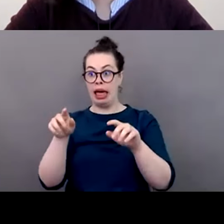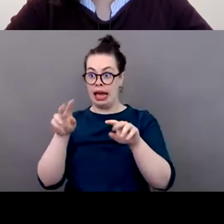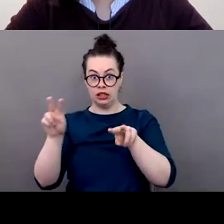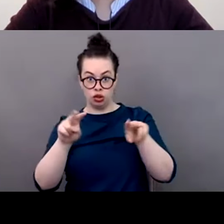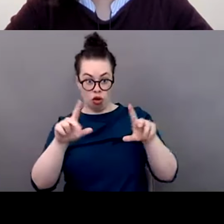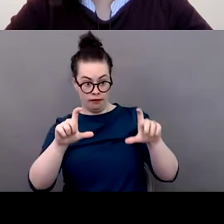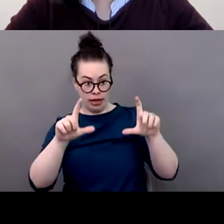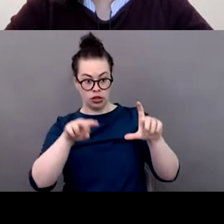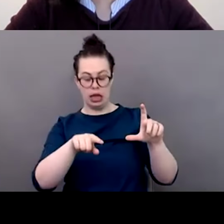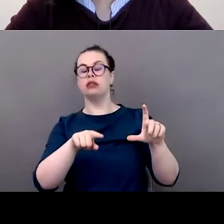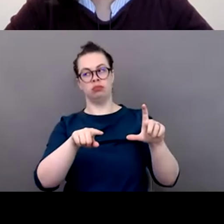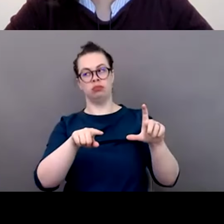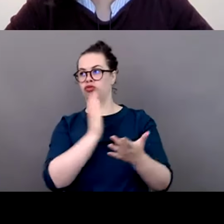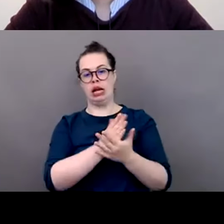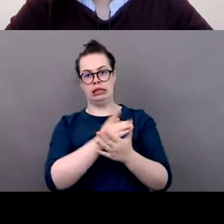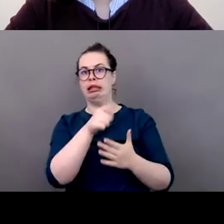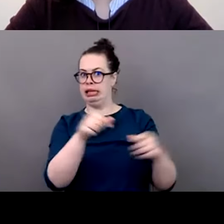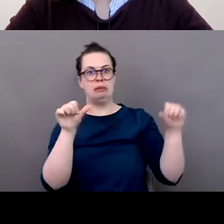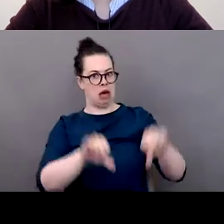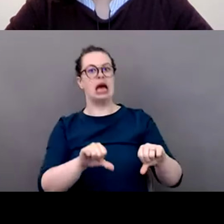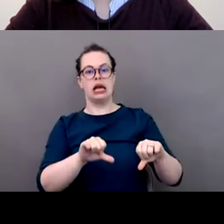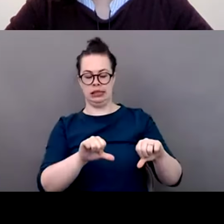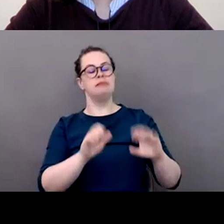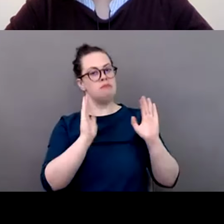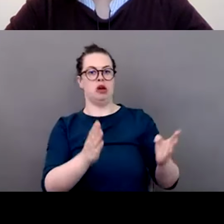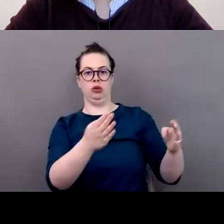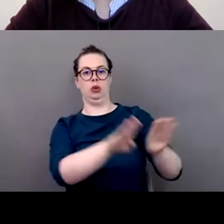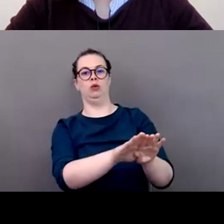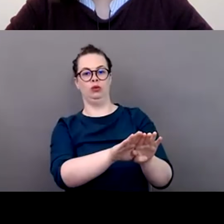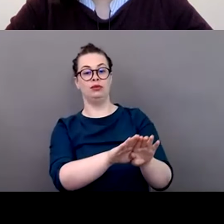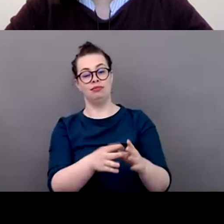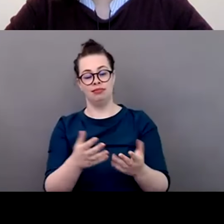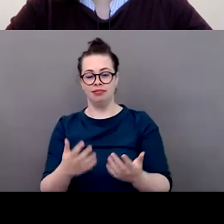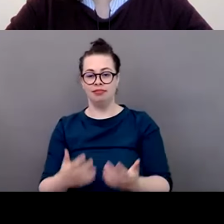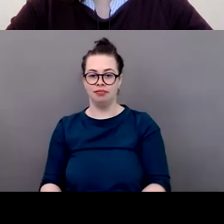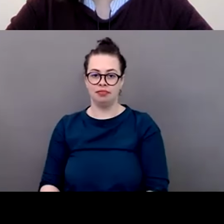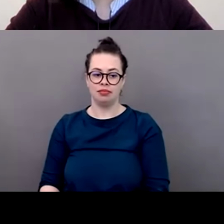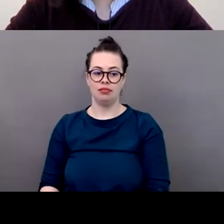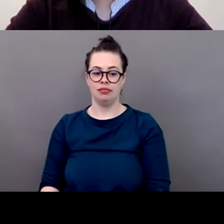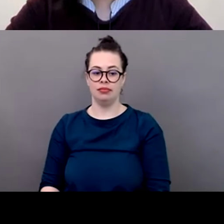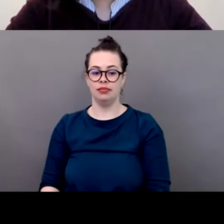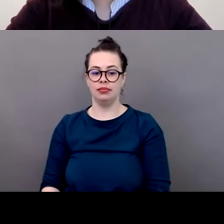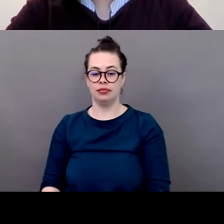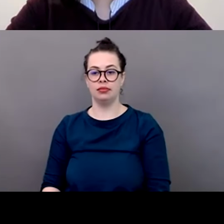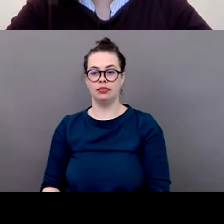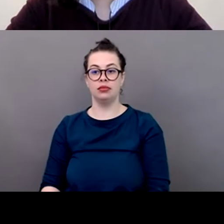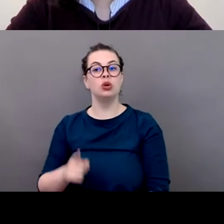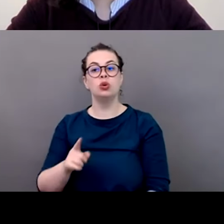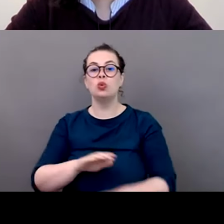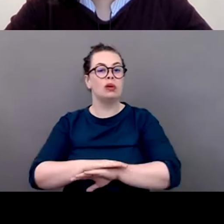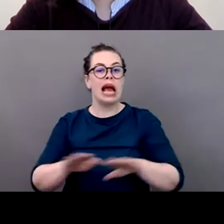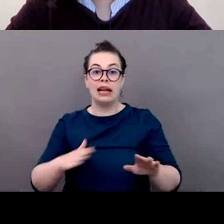definitely examples. You cannot base always your efforts on an analysis